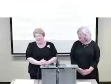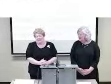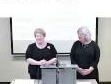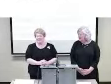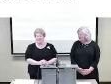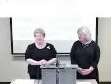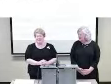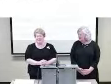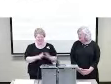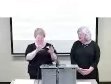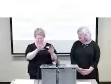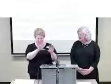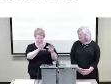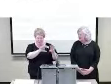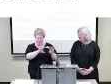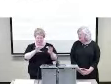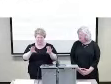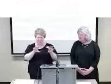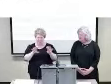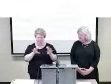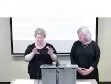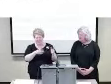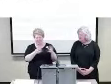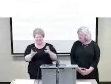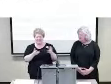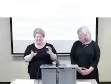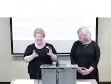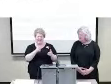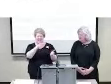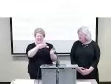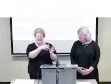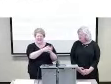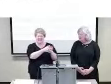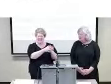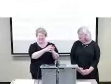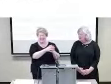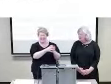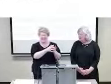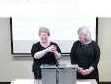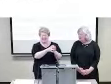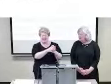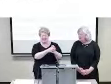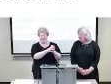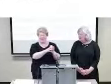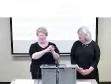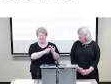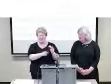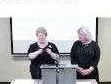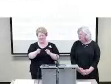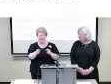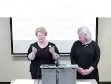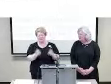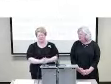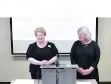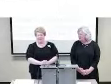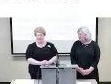advice because sometimes they might be able to look at the directions with you and and say hey this i think this might take less time so why don't you start